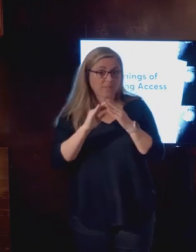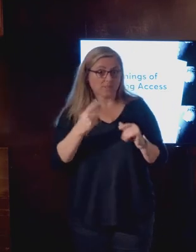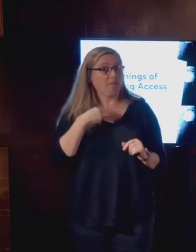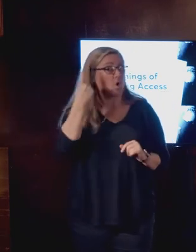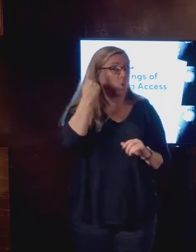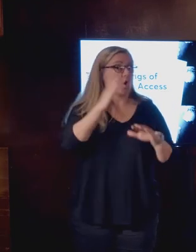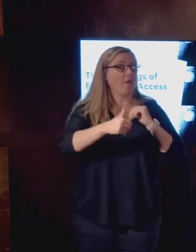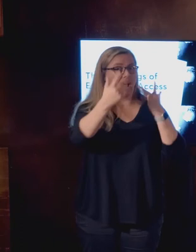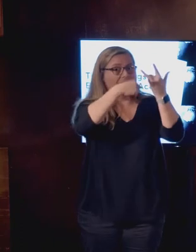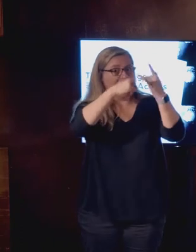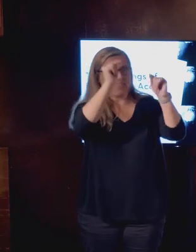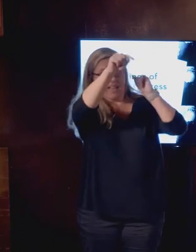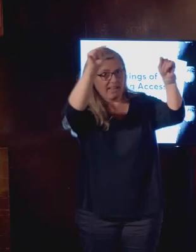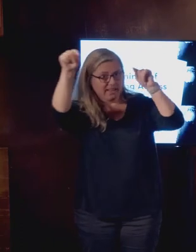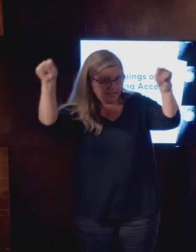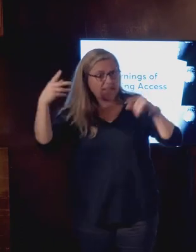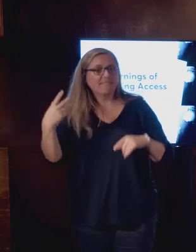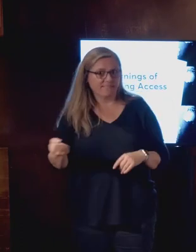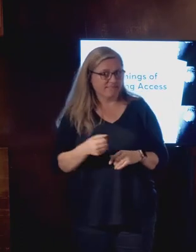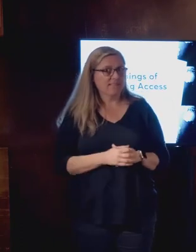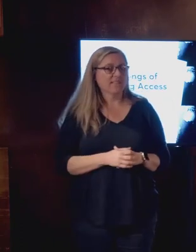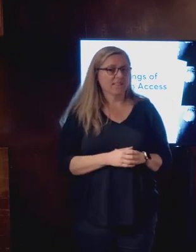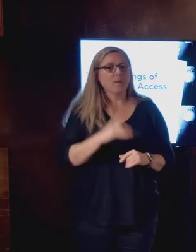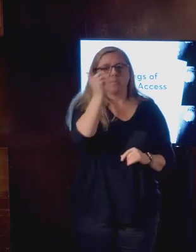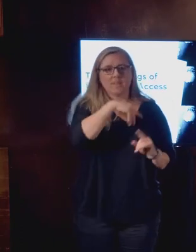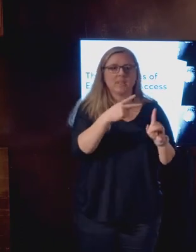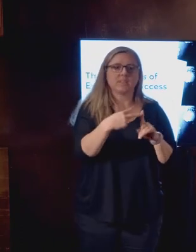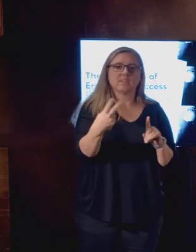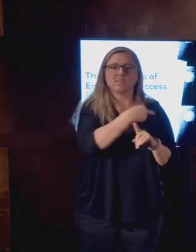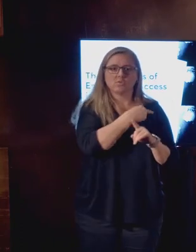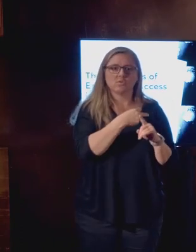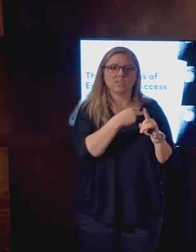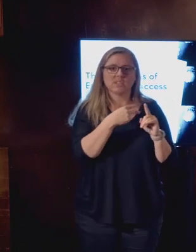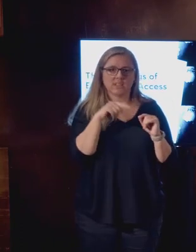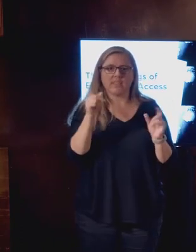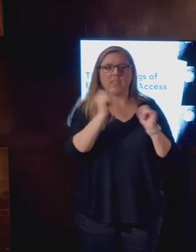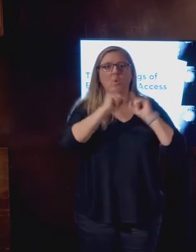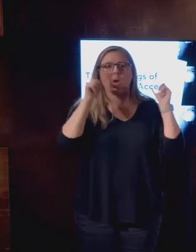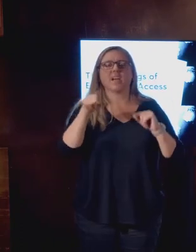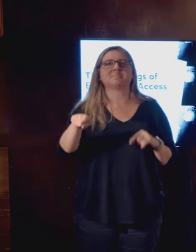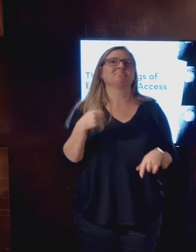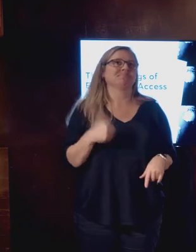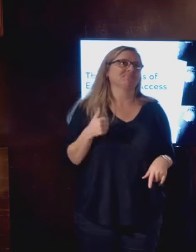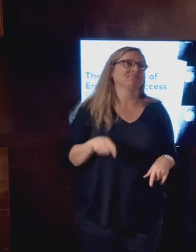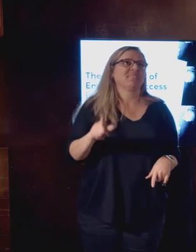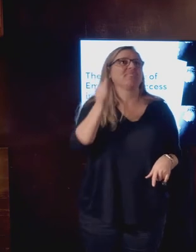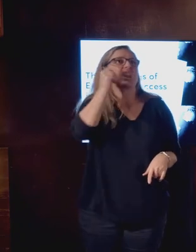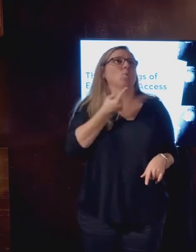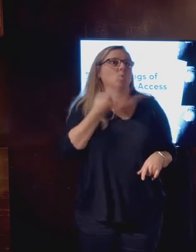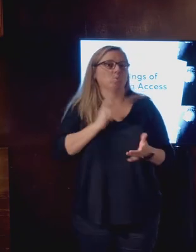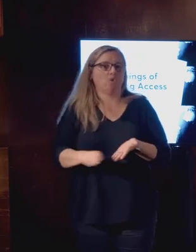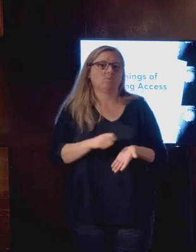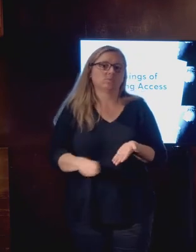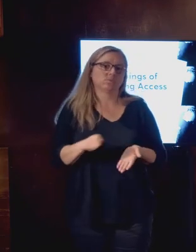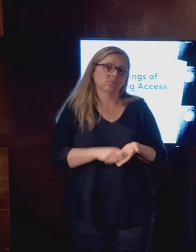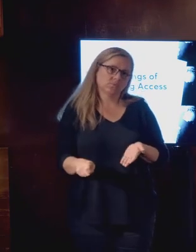other companies doing that. But I think people who read reviews a lot are also aware, oh, that's a review from so-and-so. So